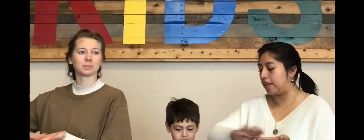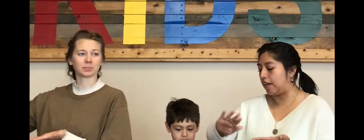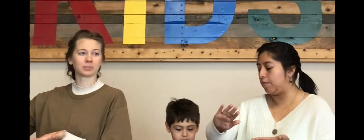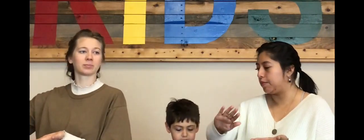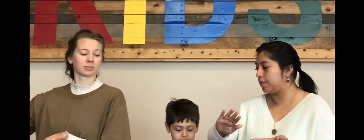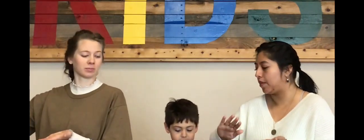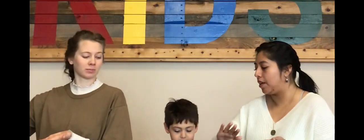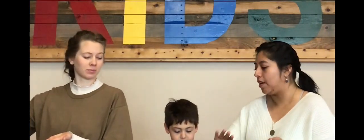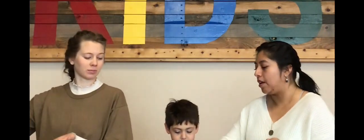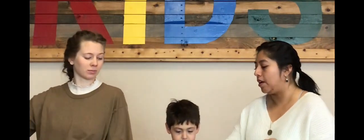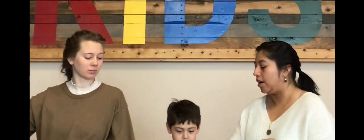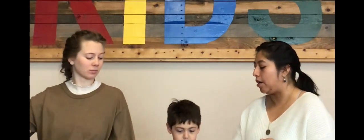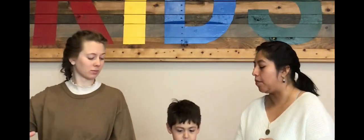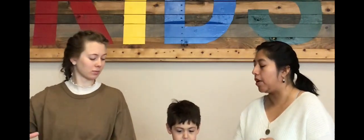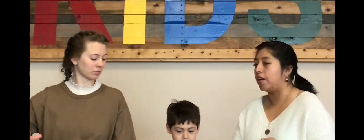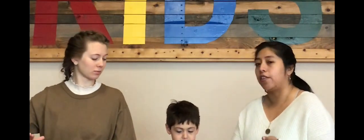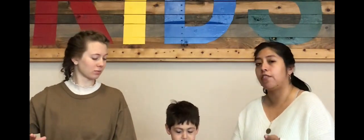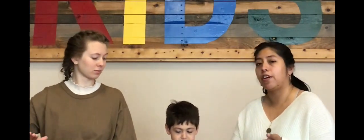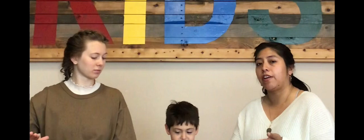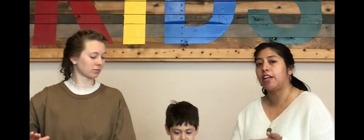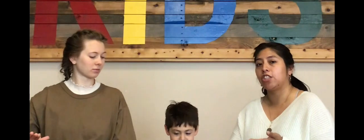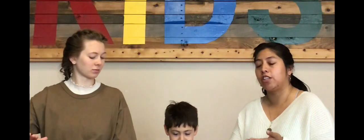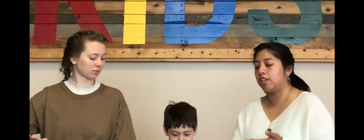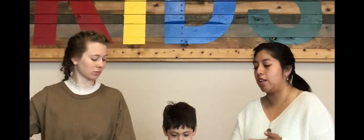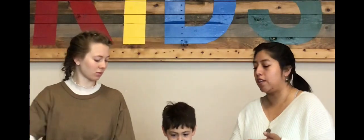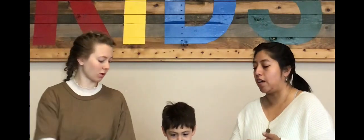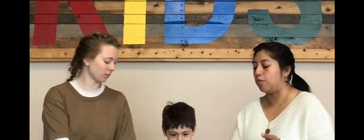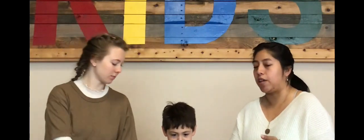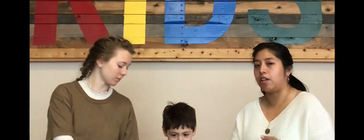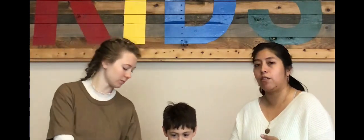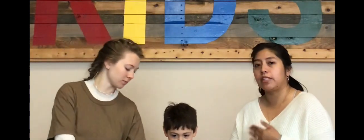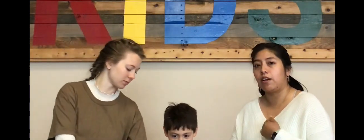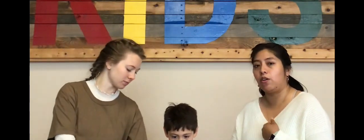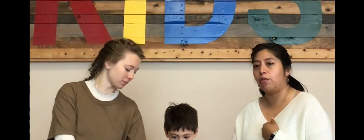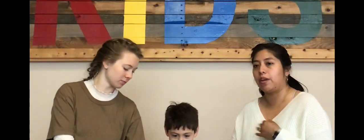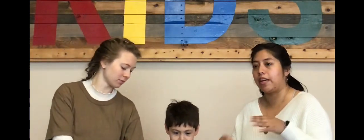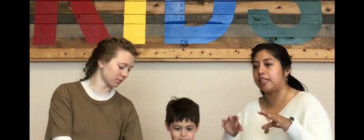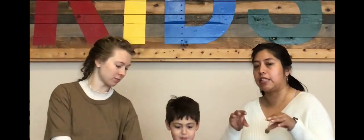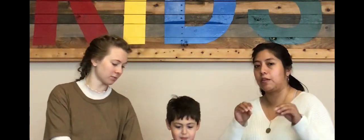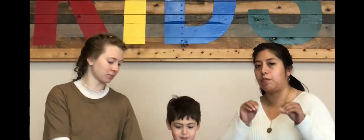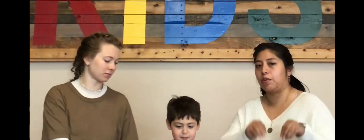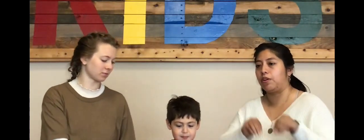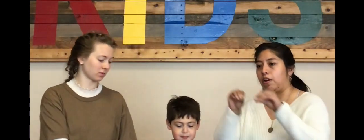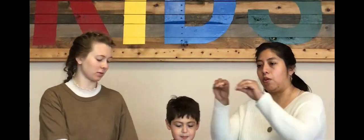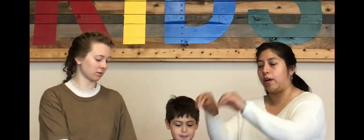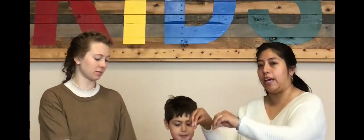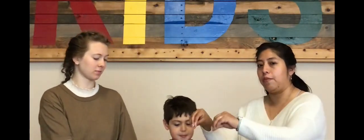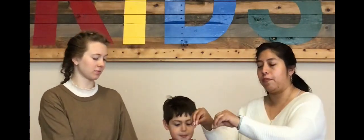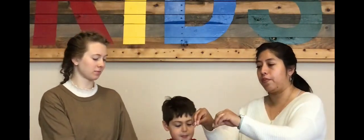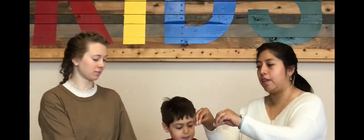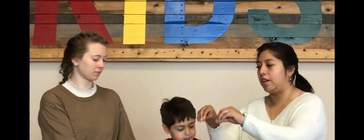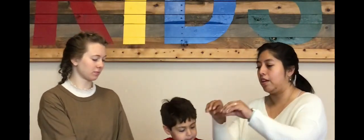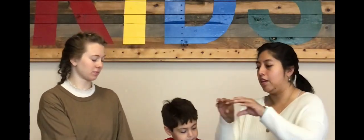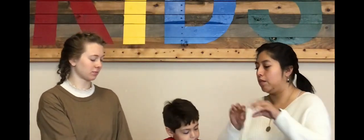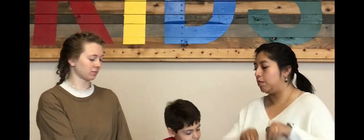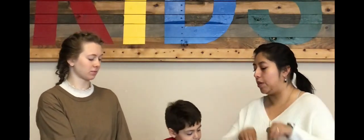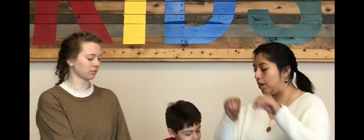up. Another variation that we use at home is put away. Put